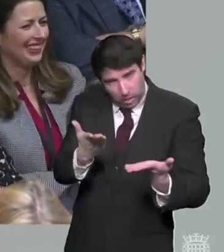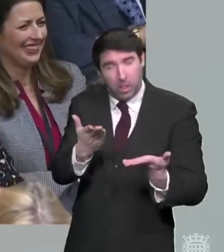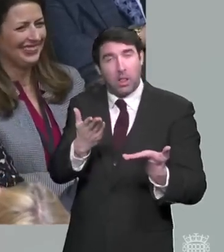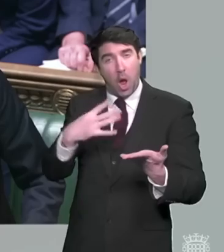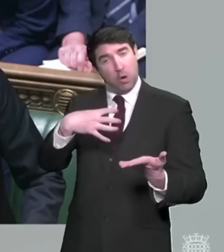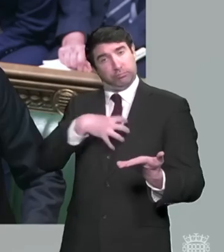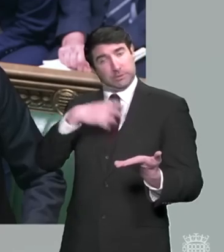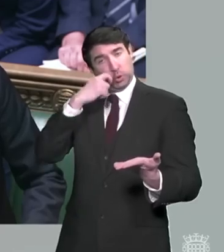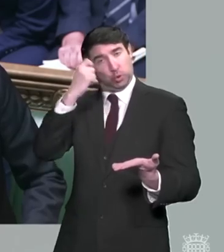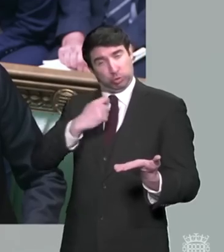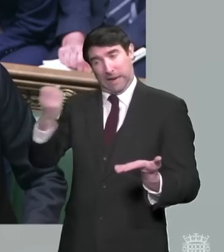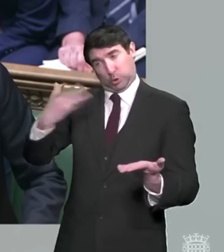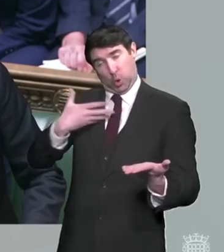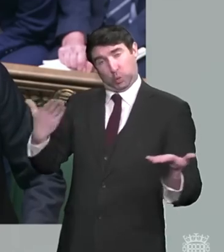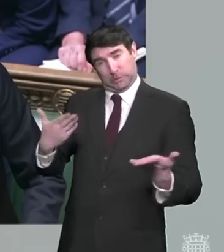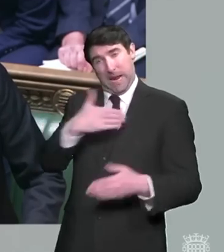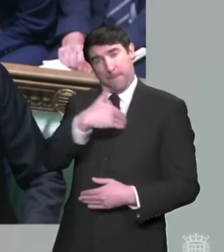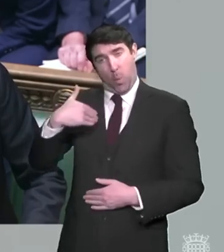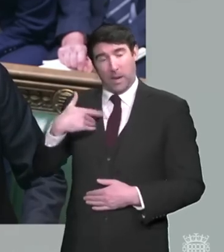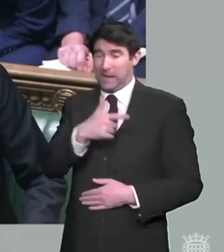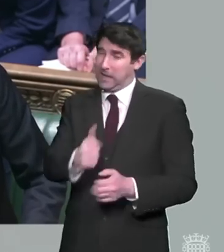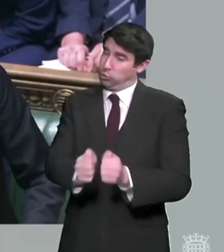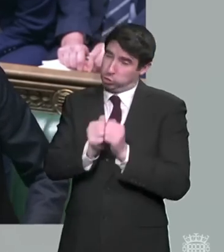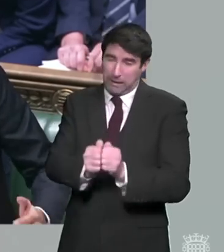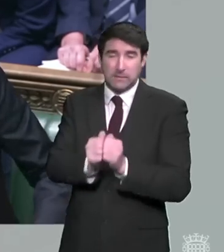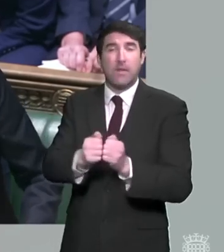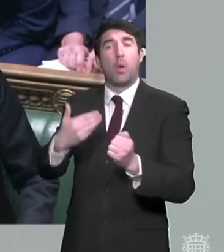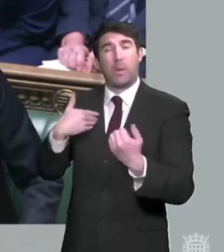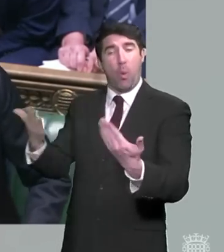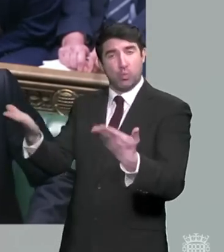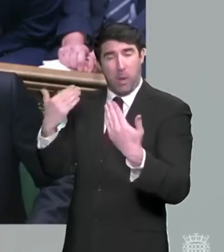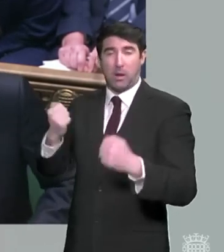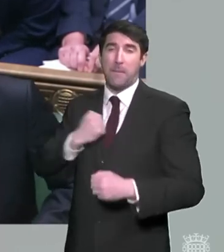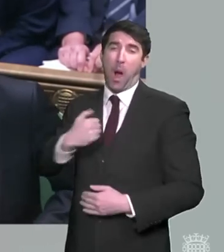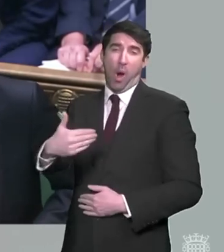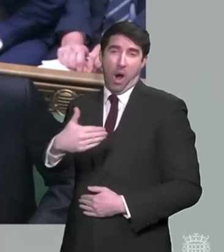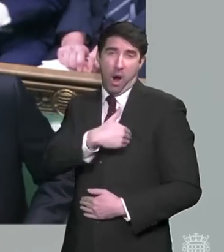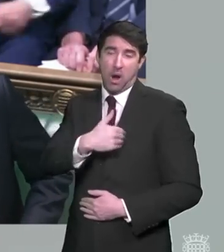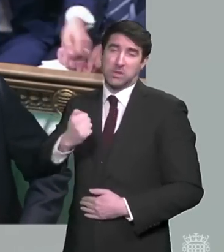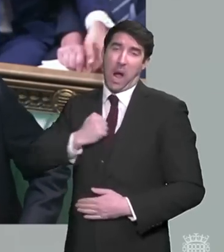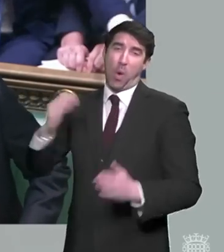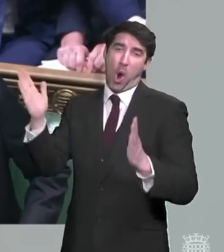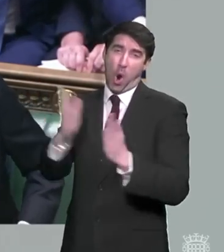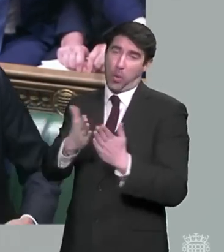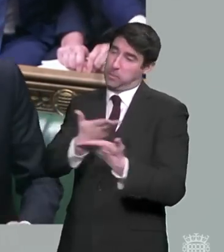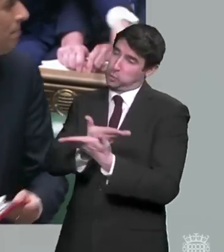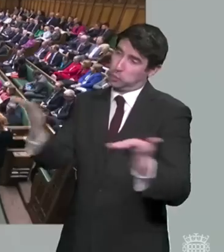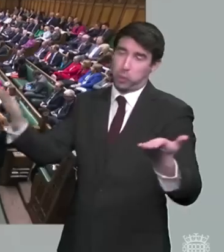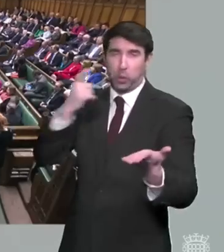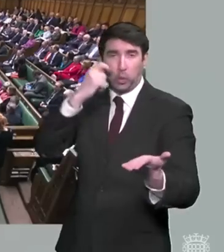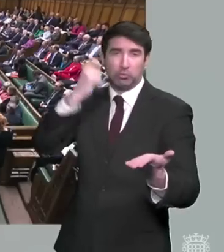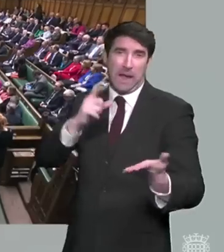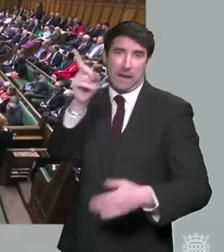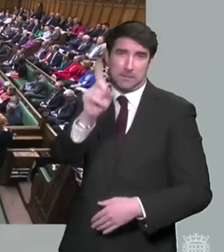grateful he is to the United Kingdom that we have opened up our hearts and our homes to help those in his country that need our security and sanctuary.